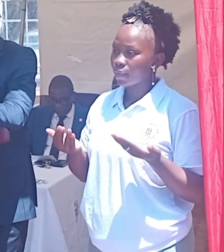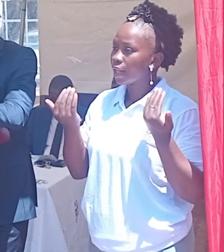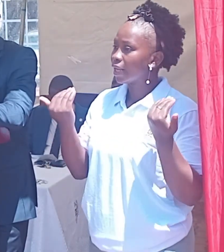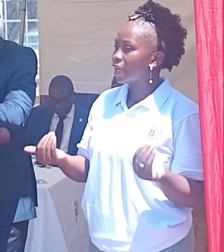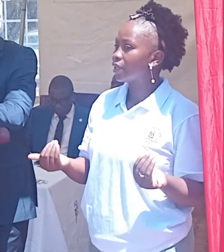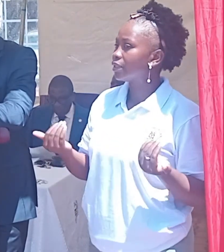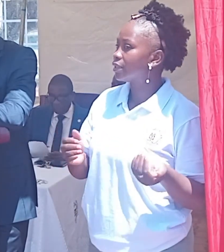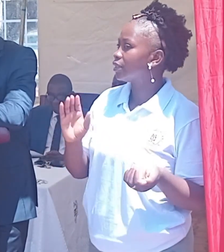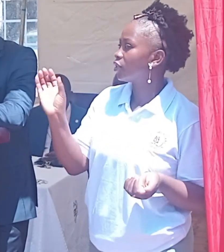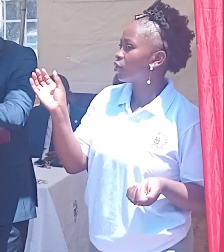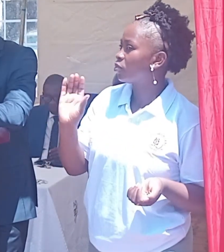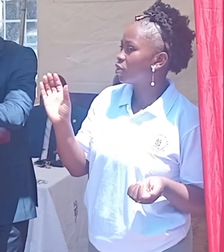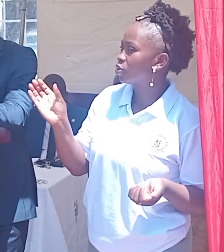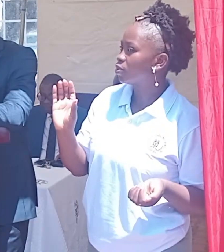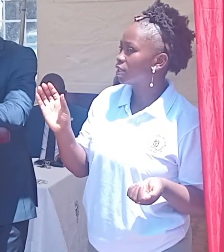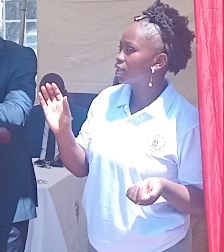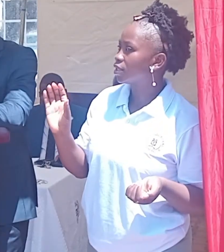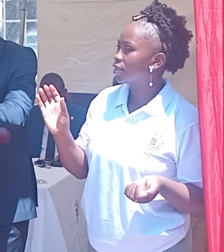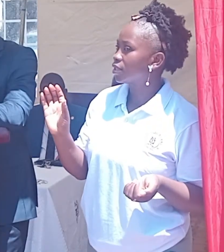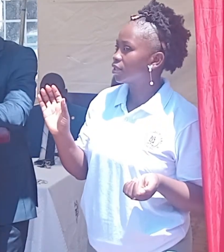Currently, the Commission is